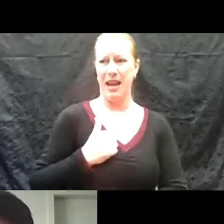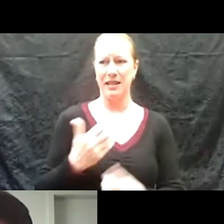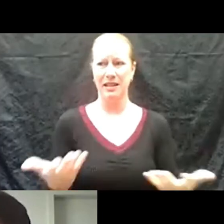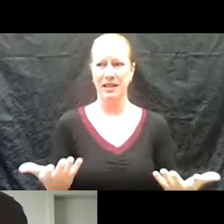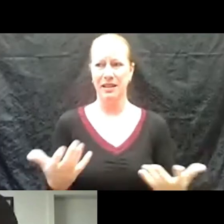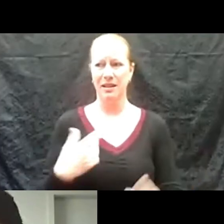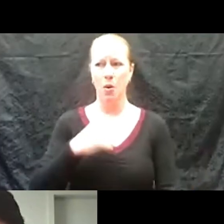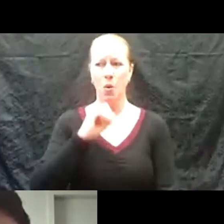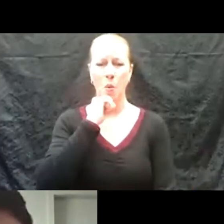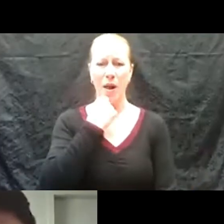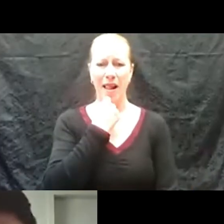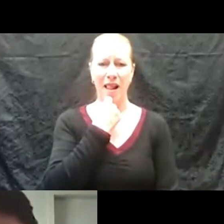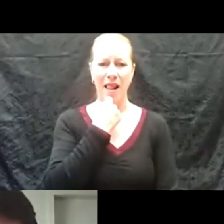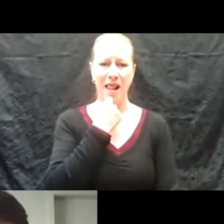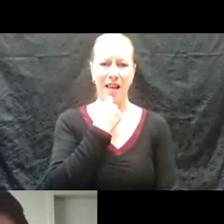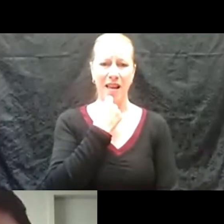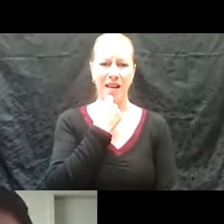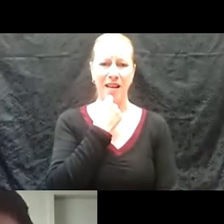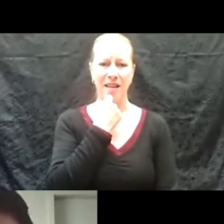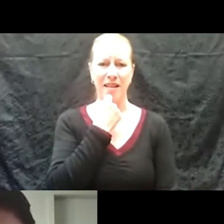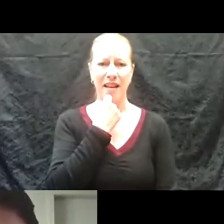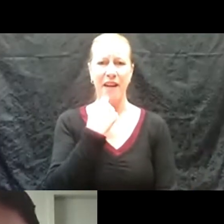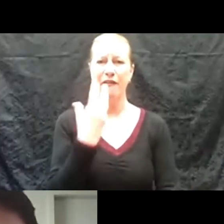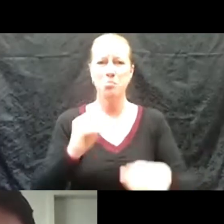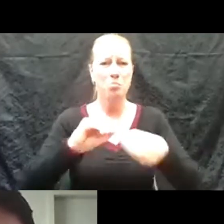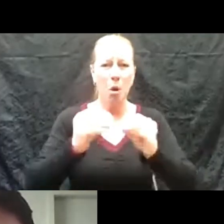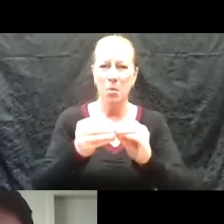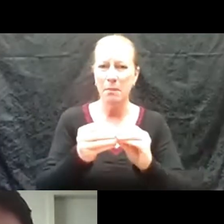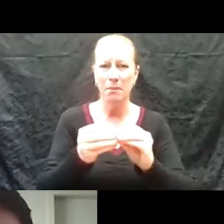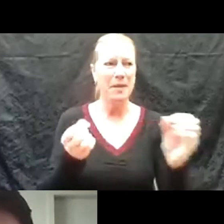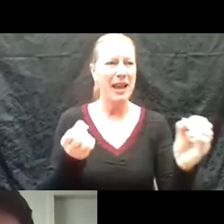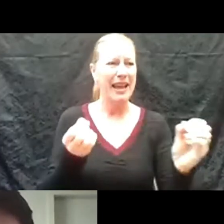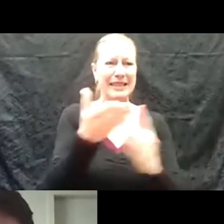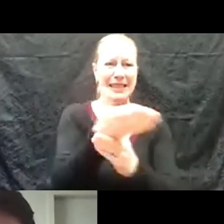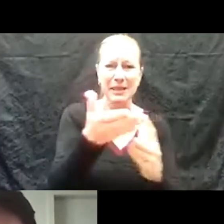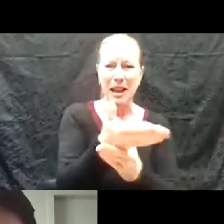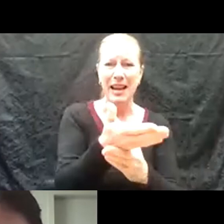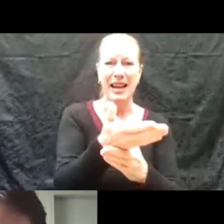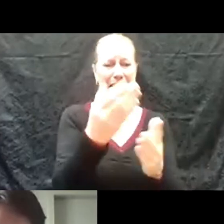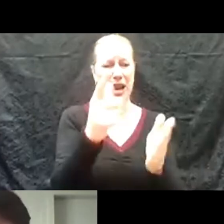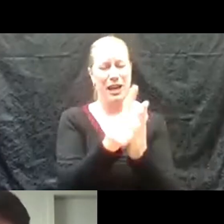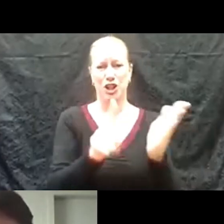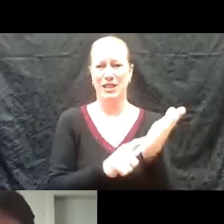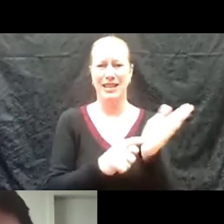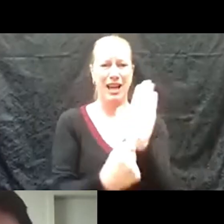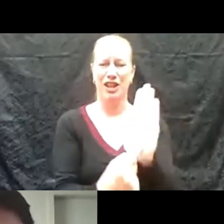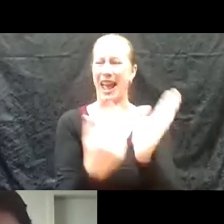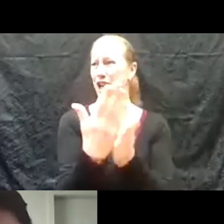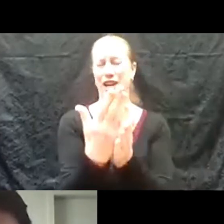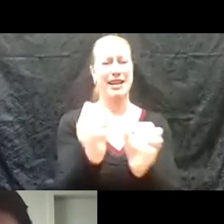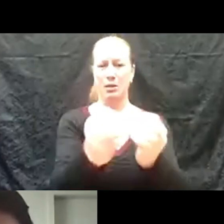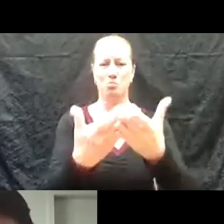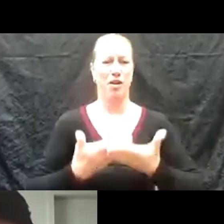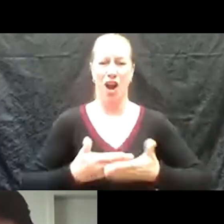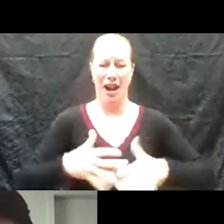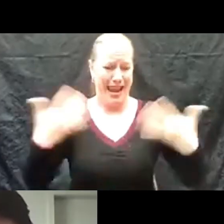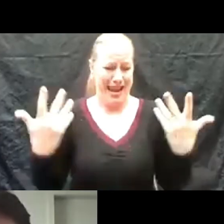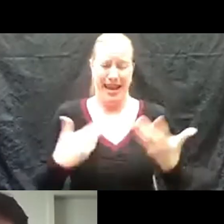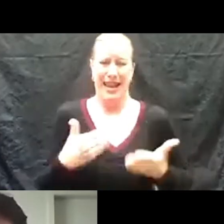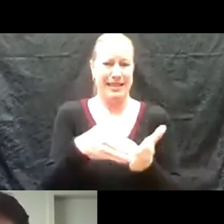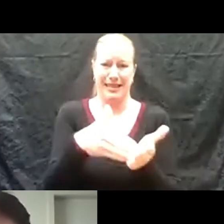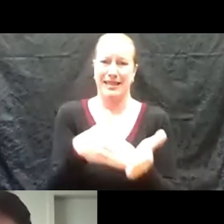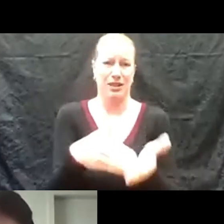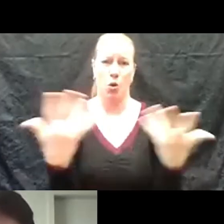a symbolic accessibility legislation that actually doesn't provide us with any assistance at